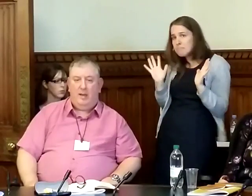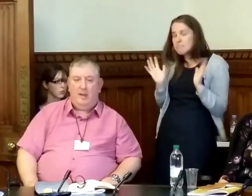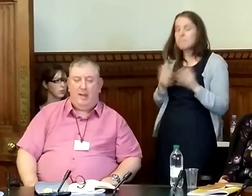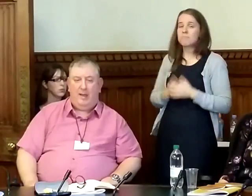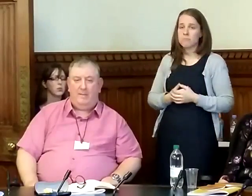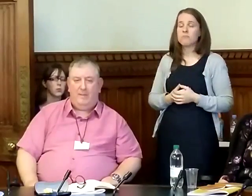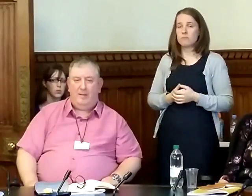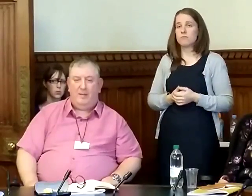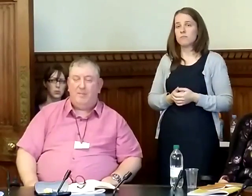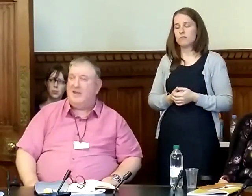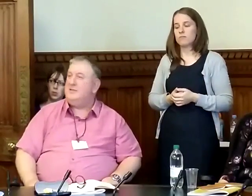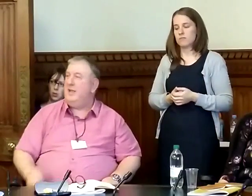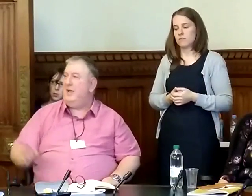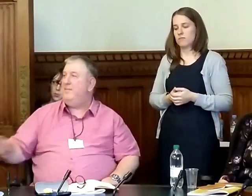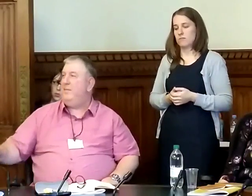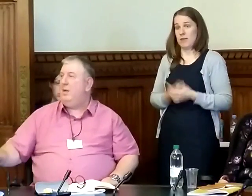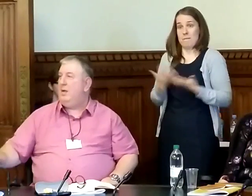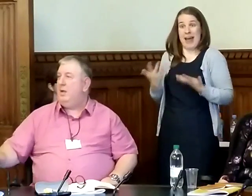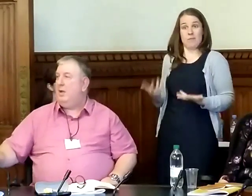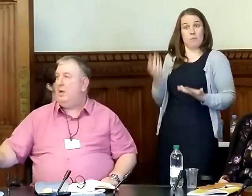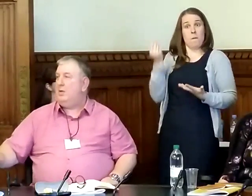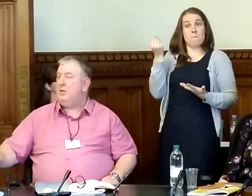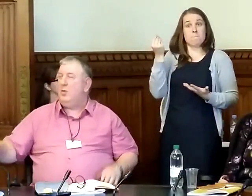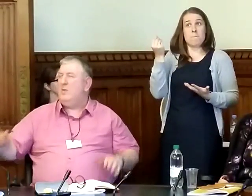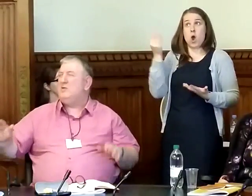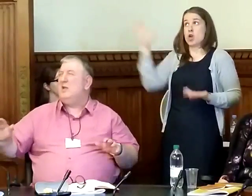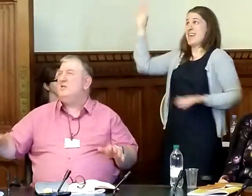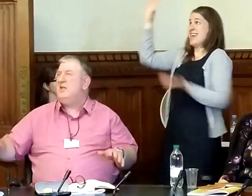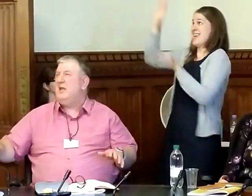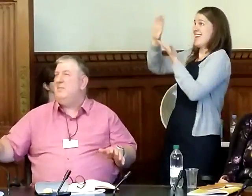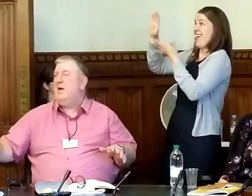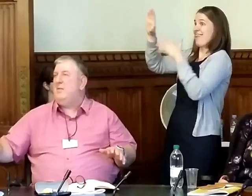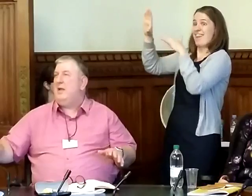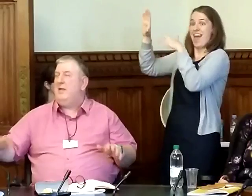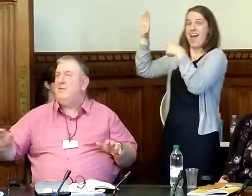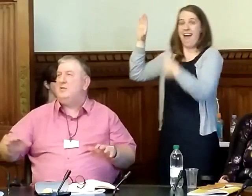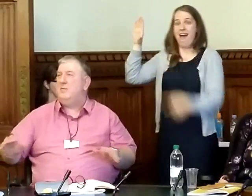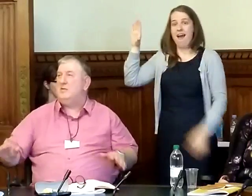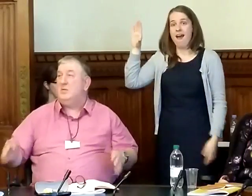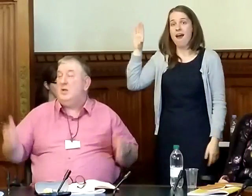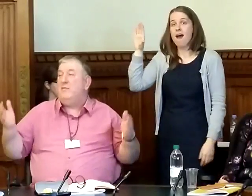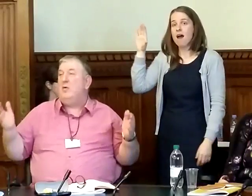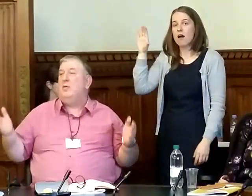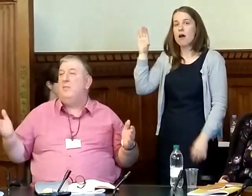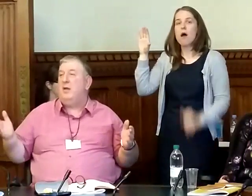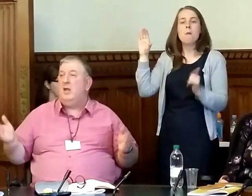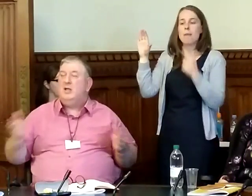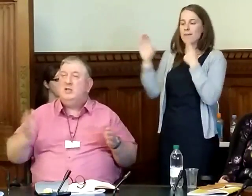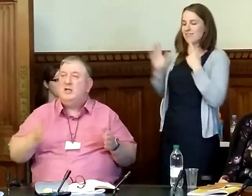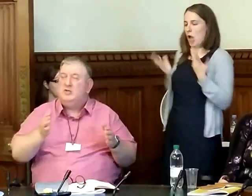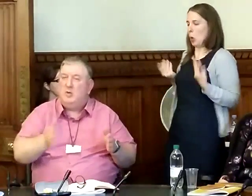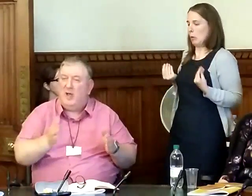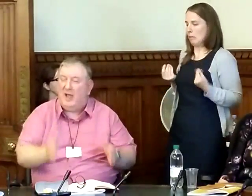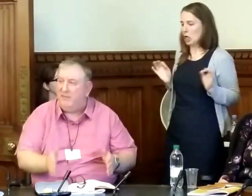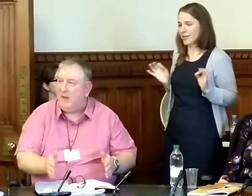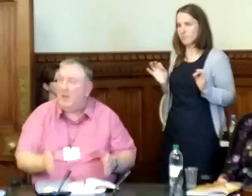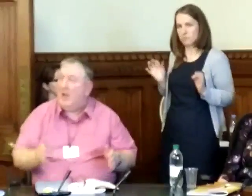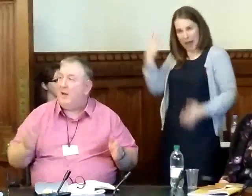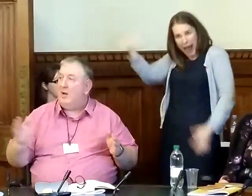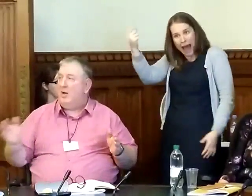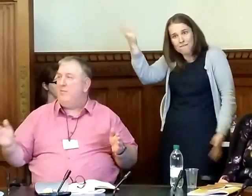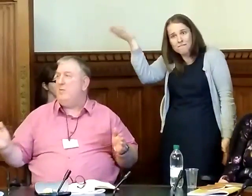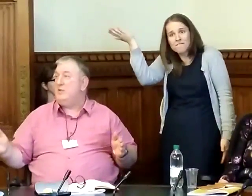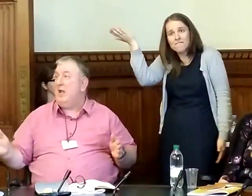where the money's there. You can almost understand it maybe if they say that we haven't got the money. Yes, you